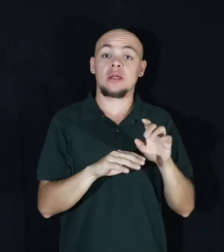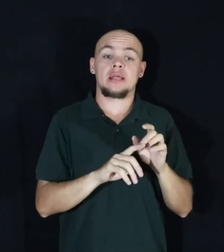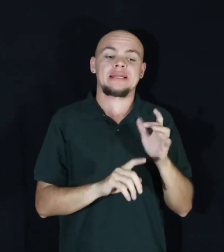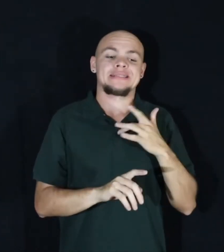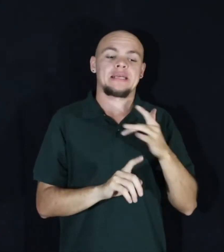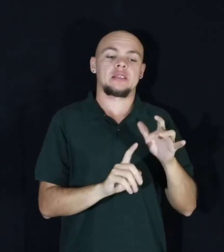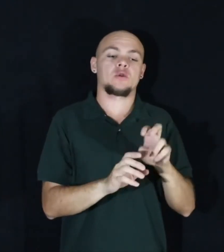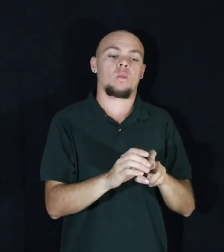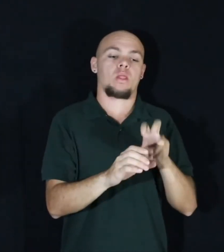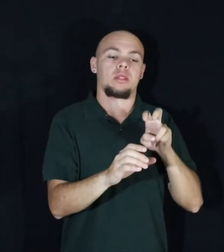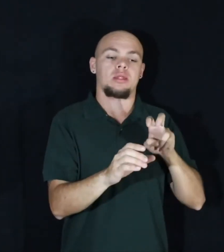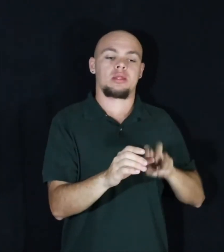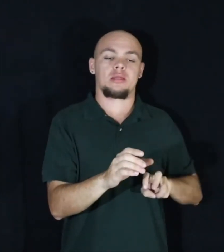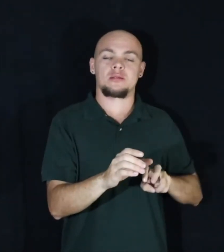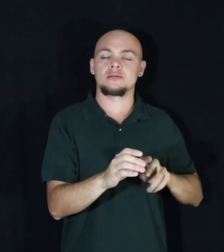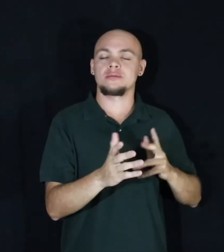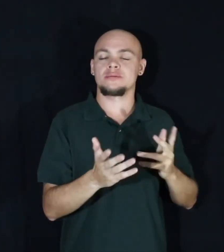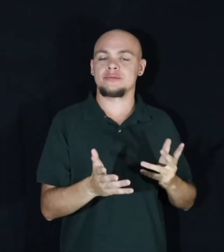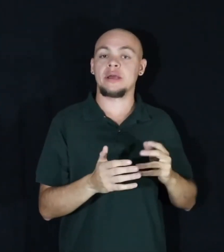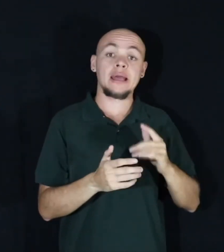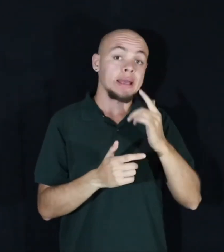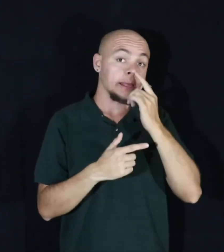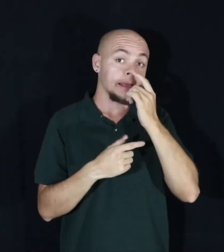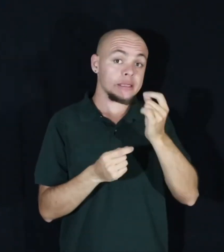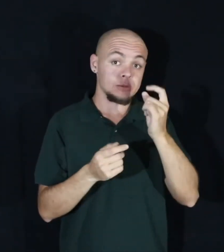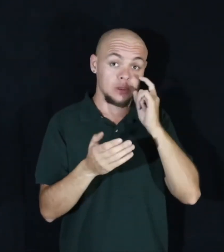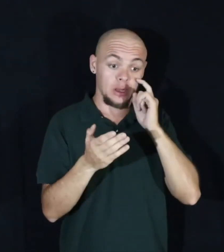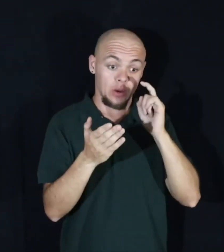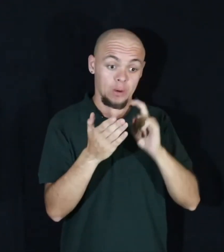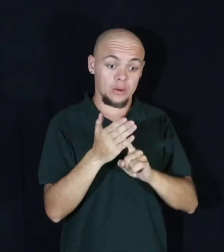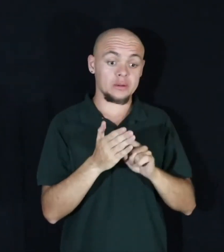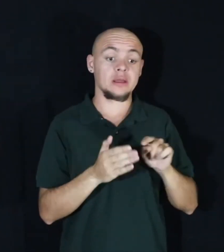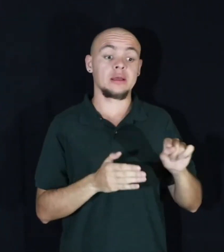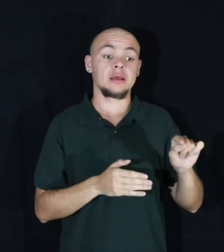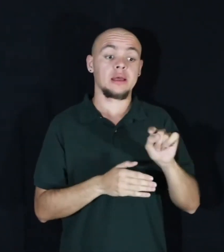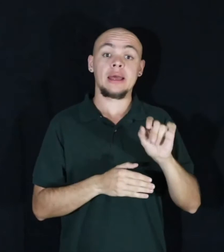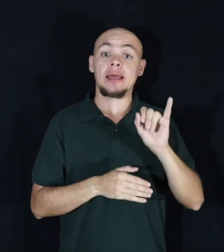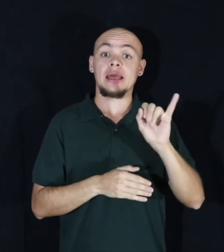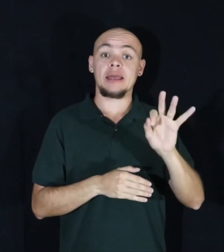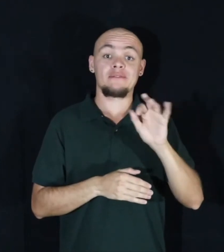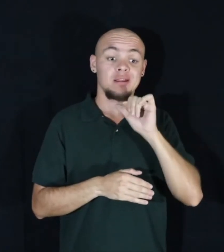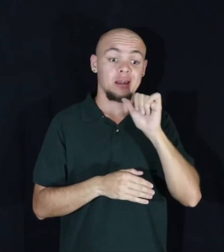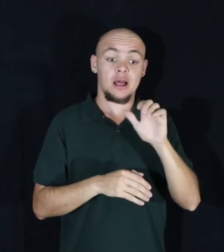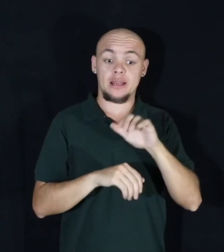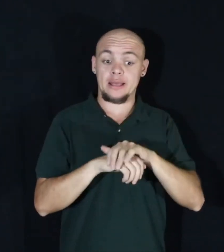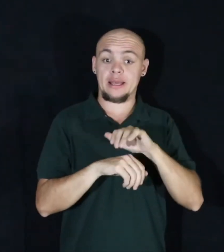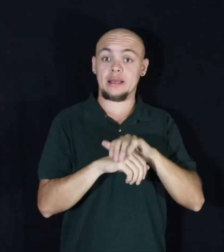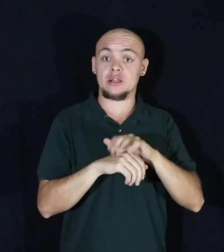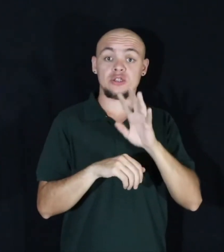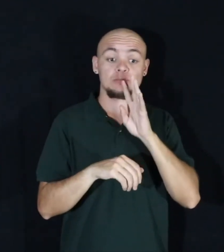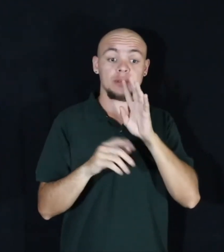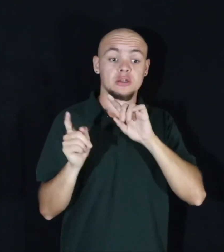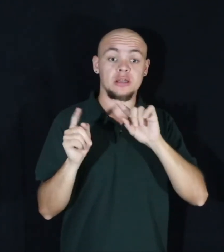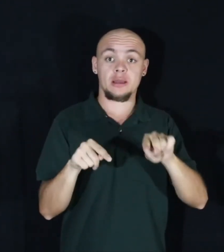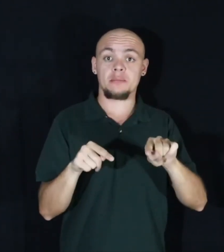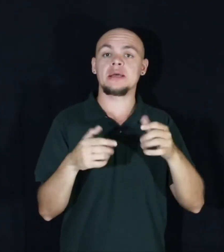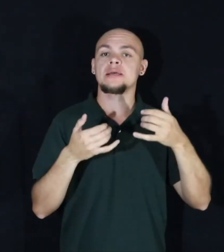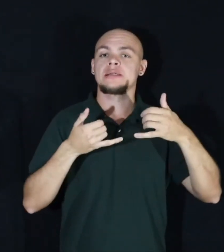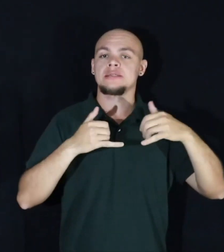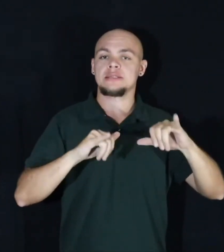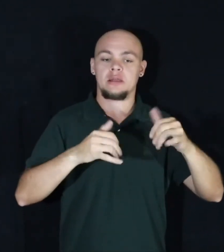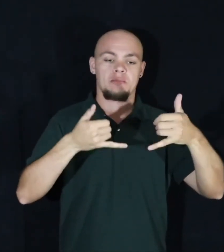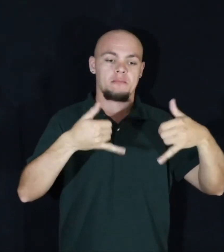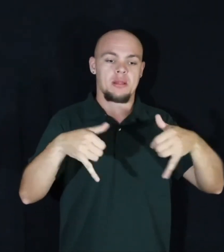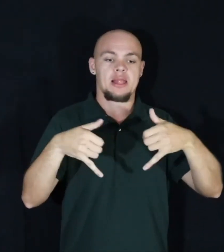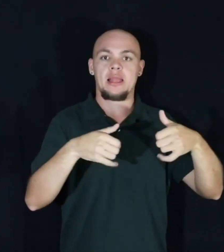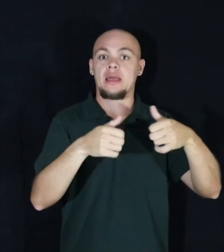from a social environment. Something interesting she noted was that even if non-English speakers came to the school, they were still able to play with